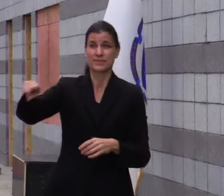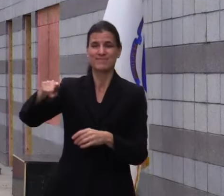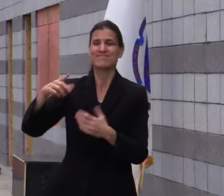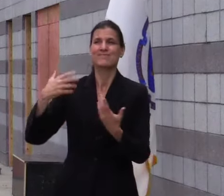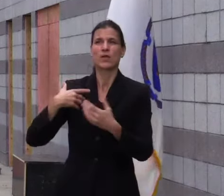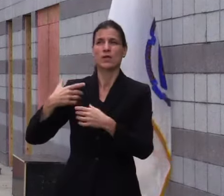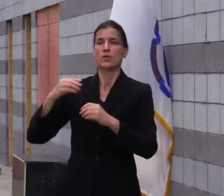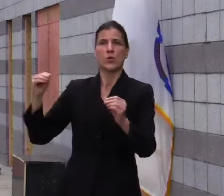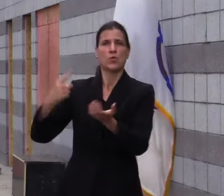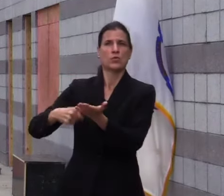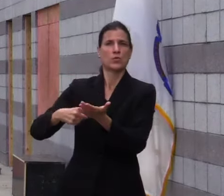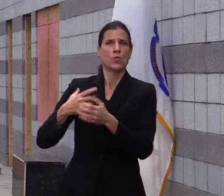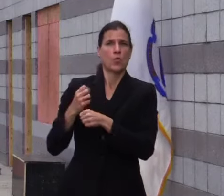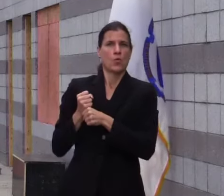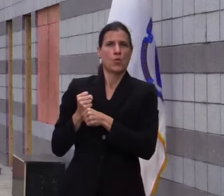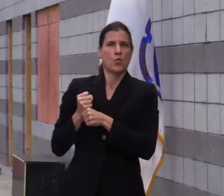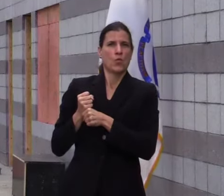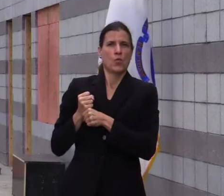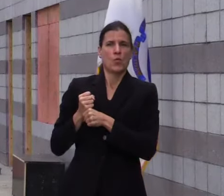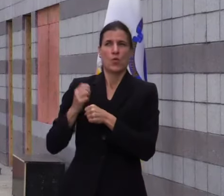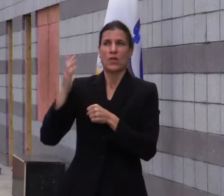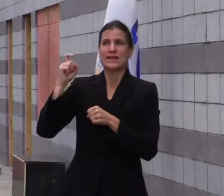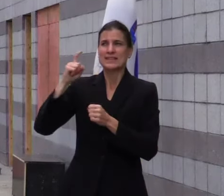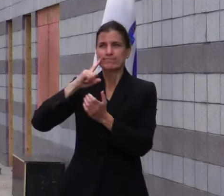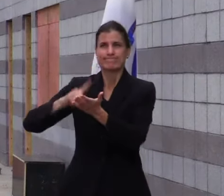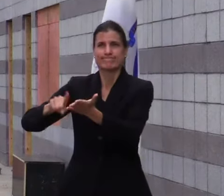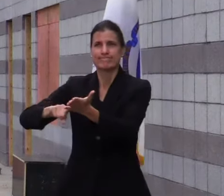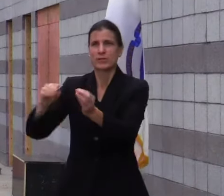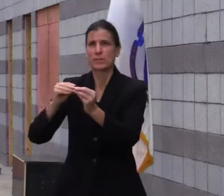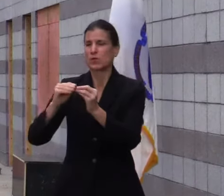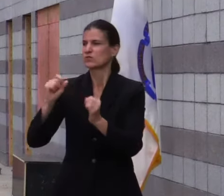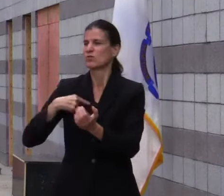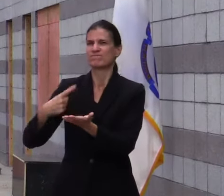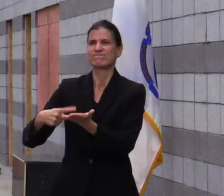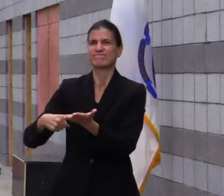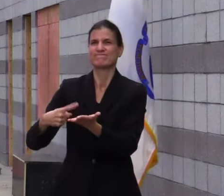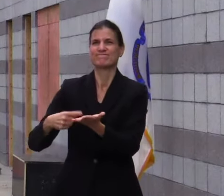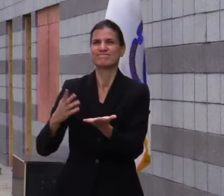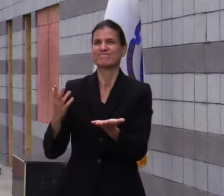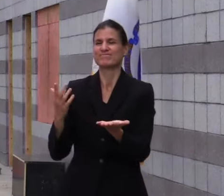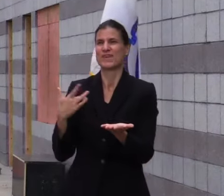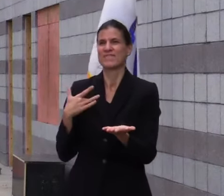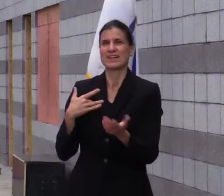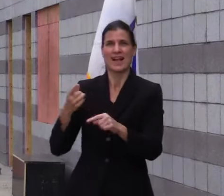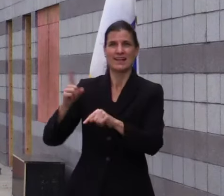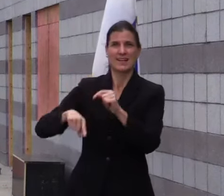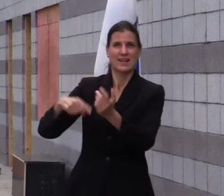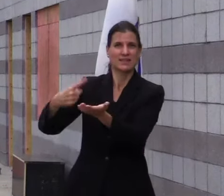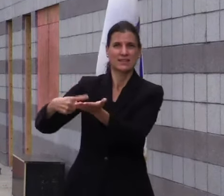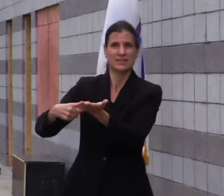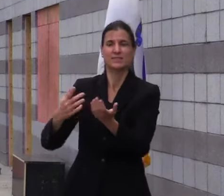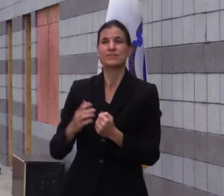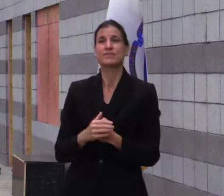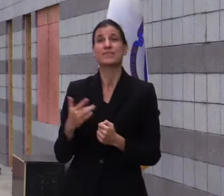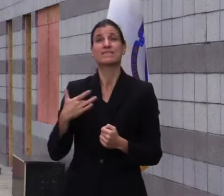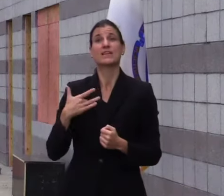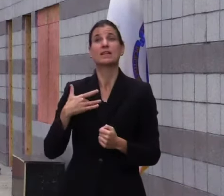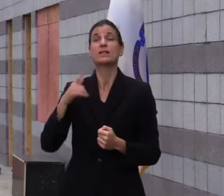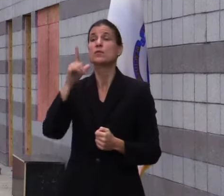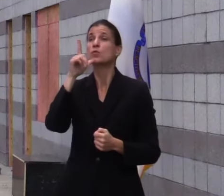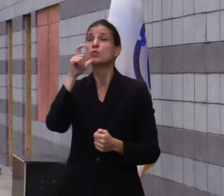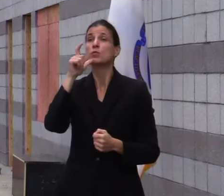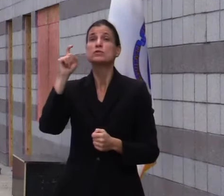by the feds, it shouldn't open. And my understanding is the feds made an unqualified statement earlier today saying just